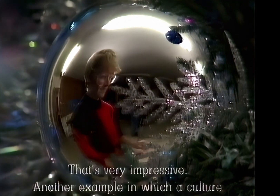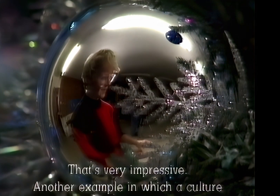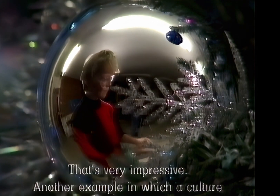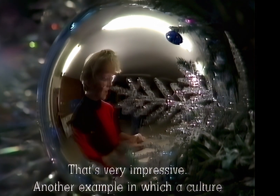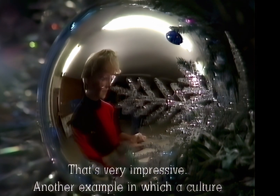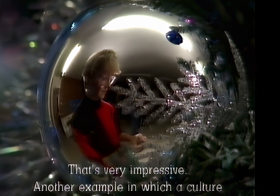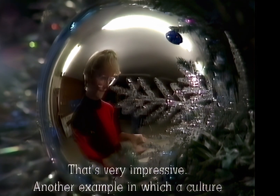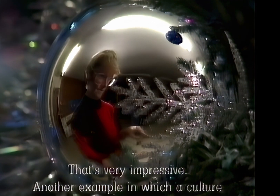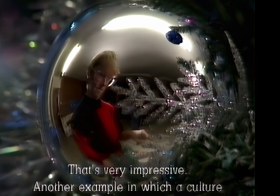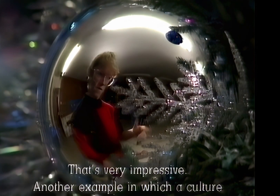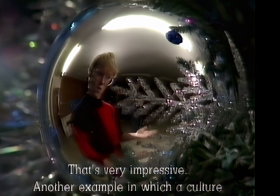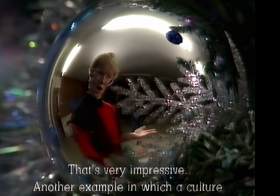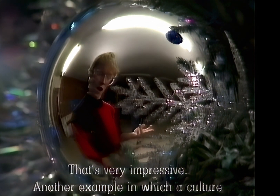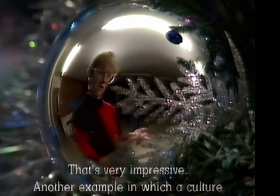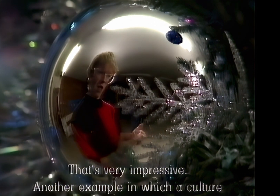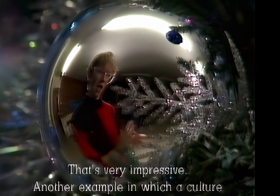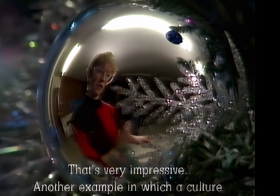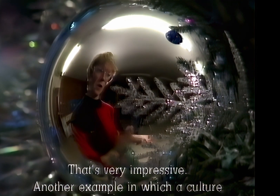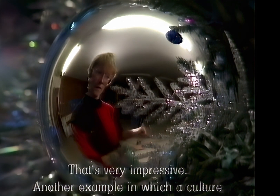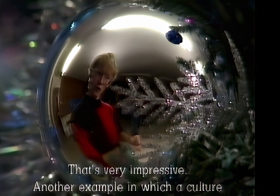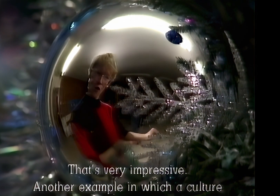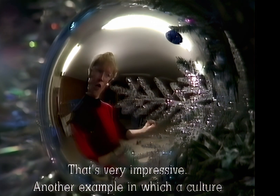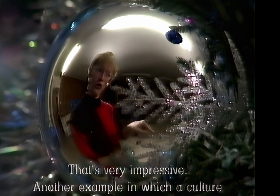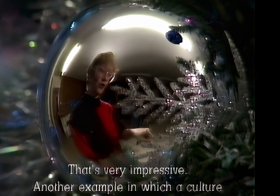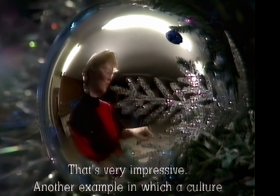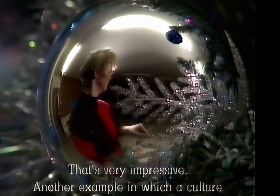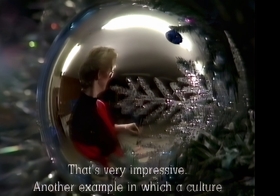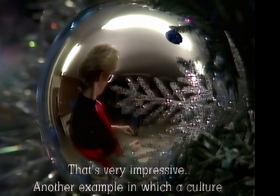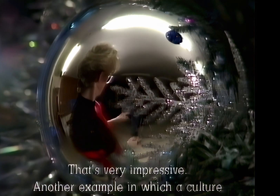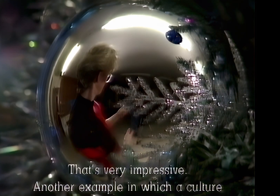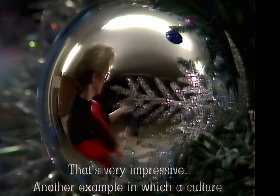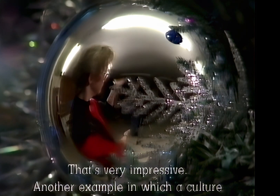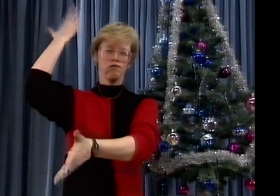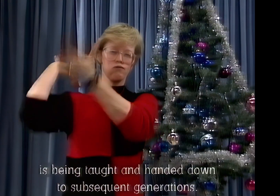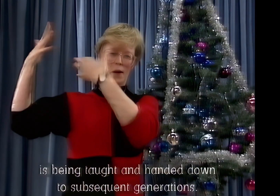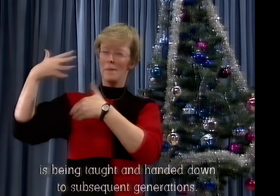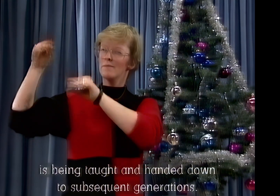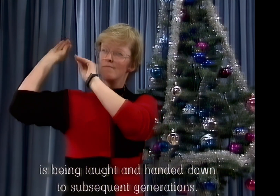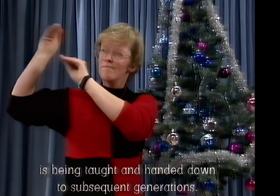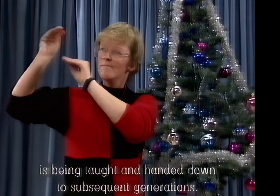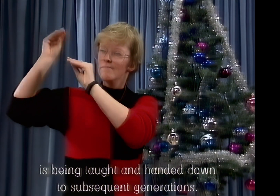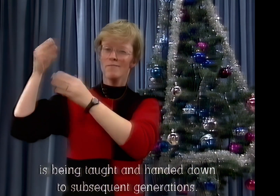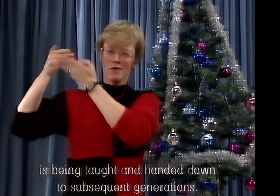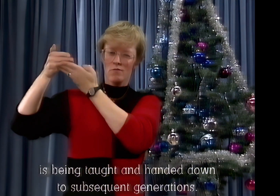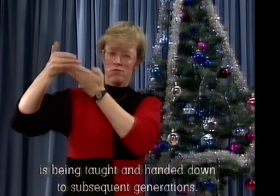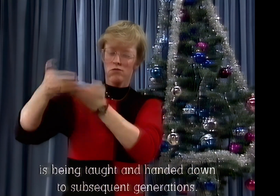That's very impressive. Another example in which a culture is being taught and handed down to